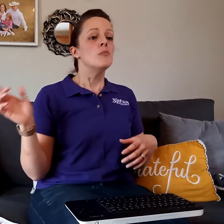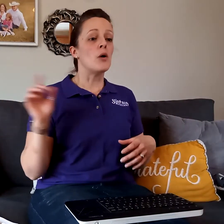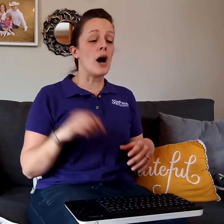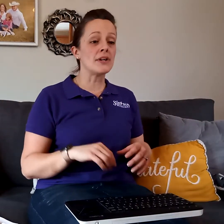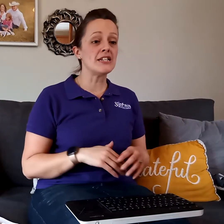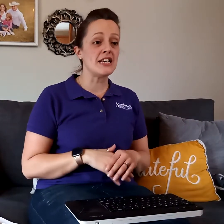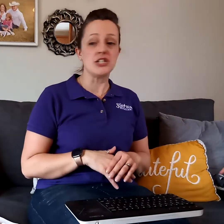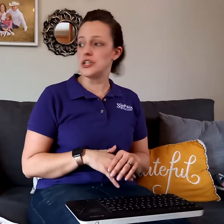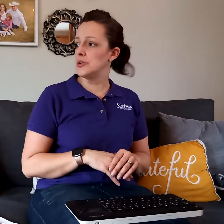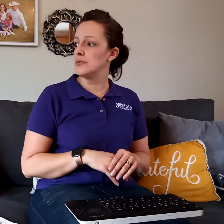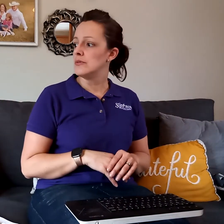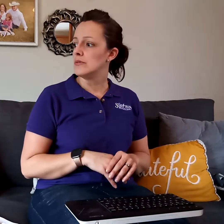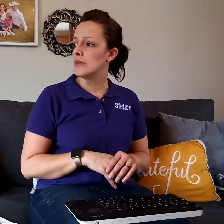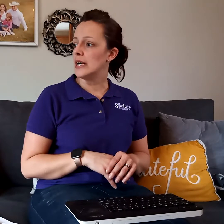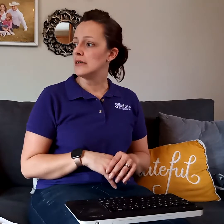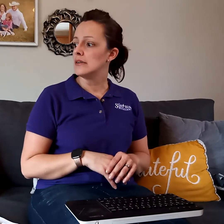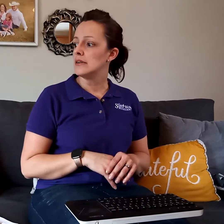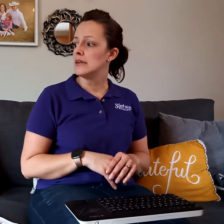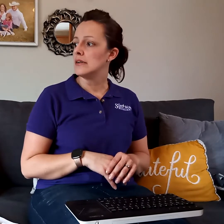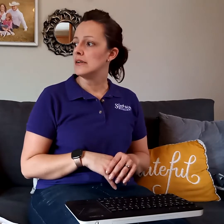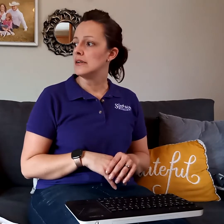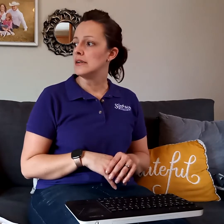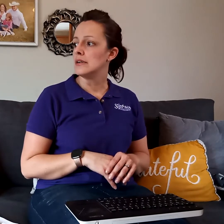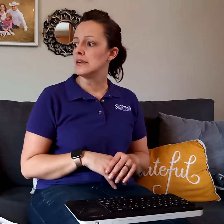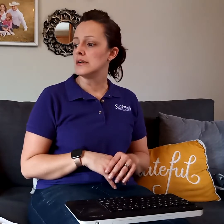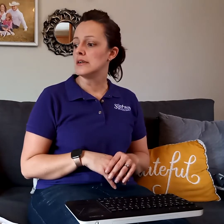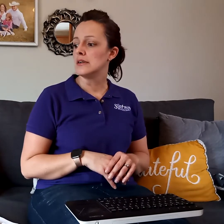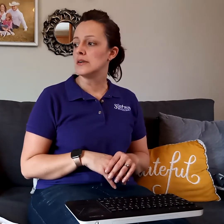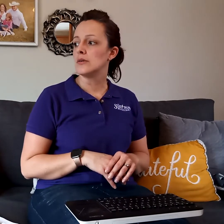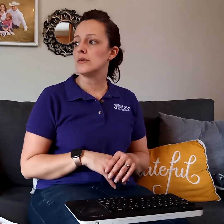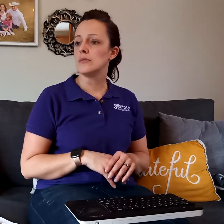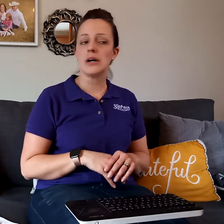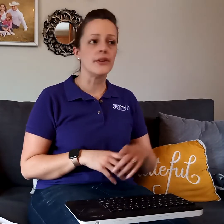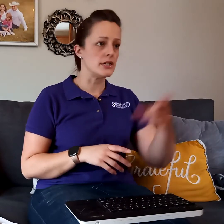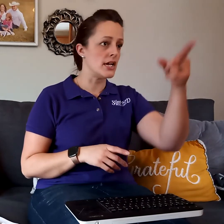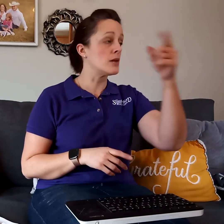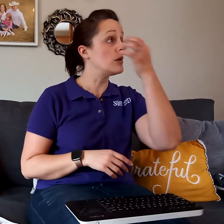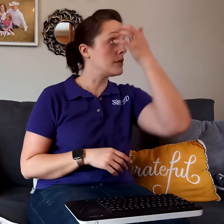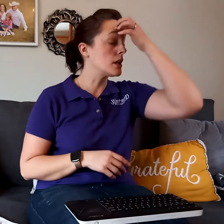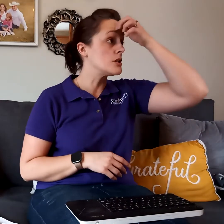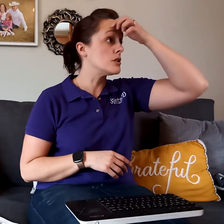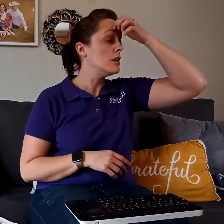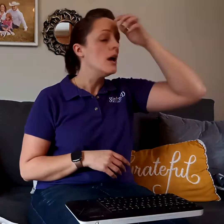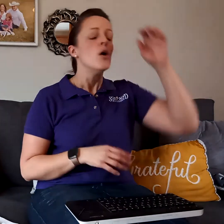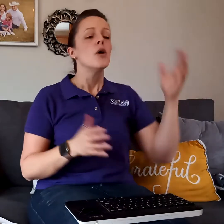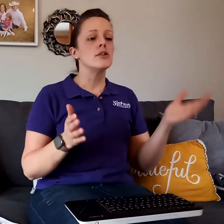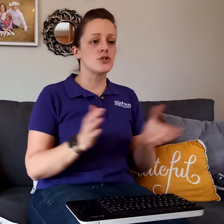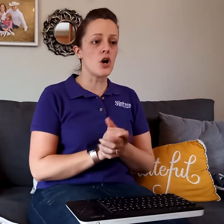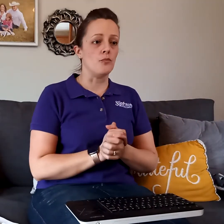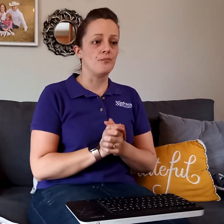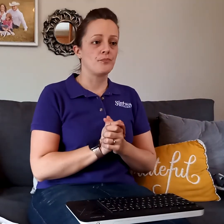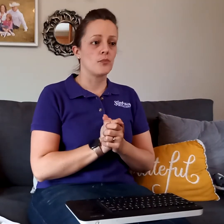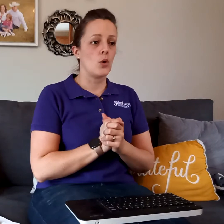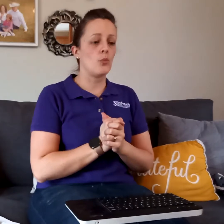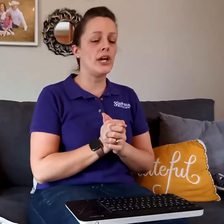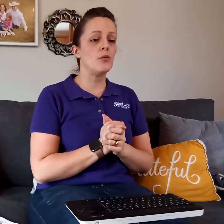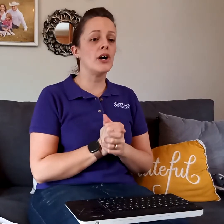I'm going to teach you. What? He's going to go crazy once it comes in. Well, then take him out into the kitchen. So we